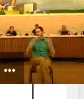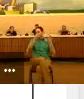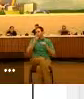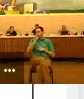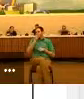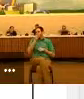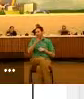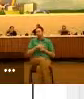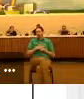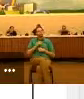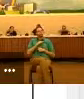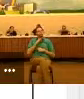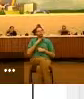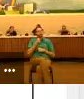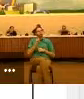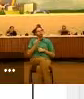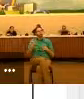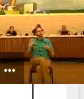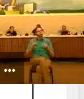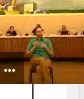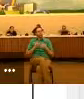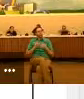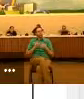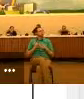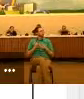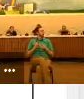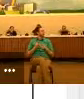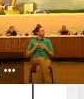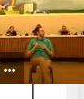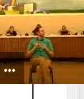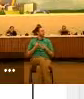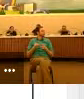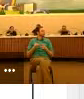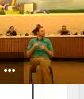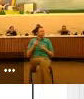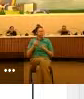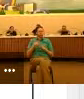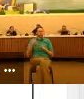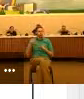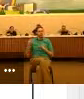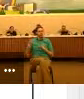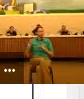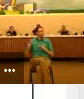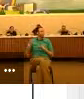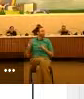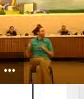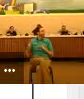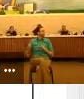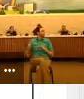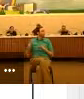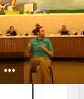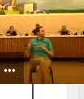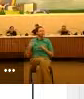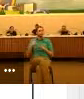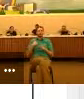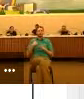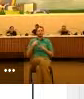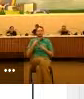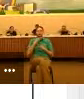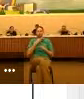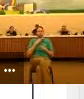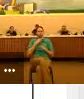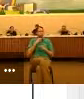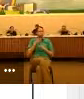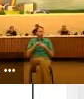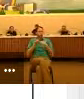any connection from the neighborhood? You know, one of the things I'm looking at